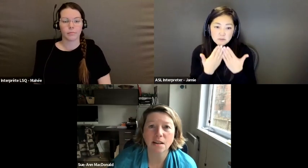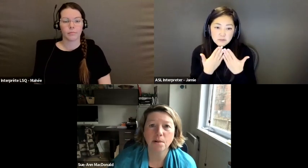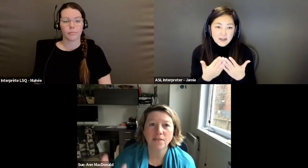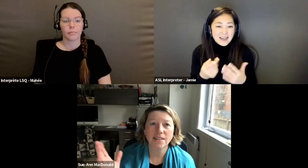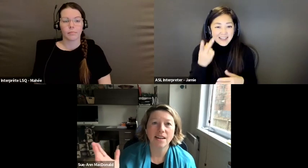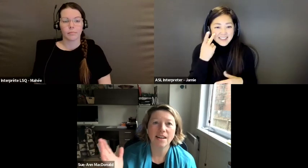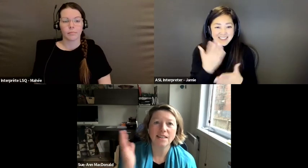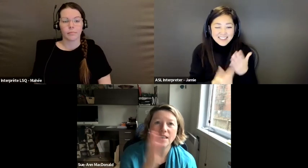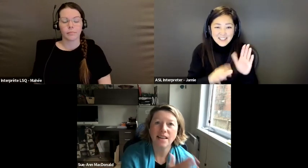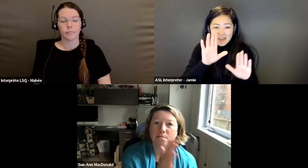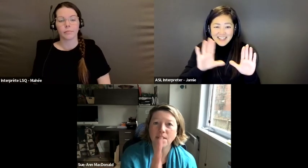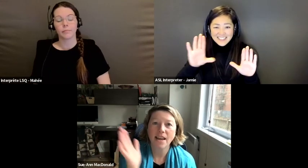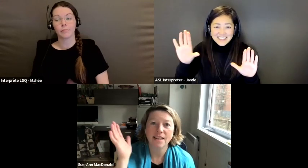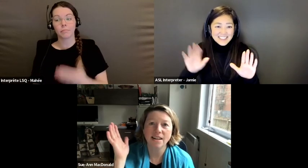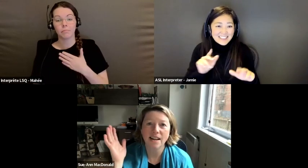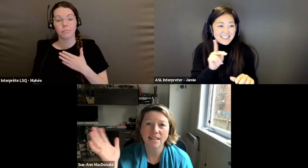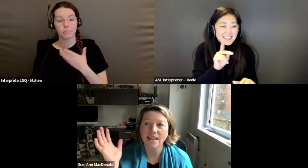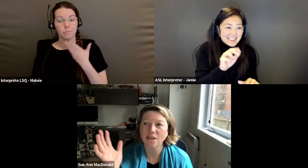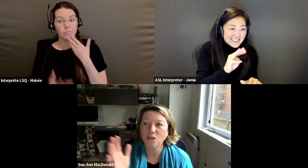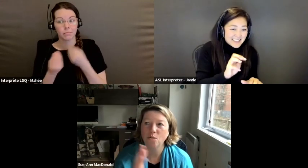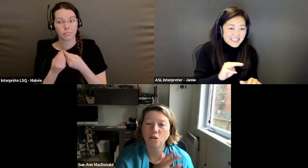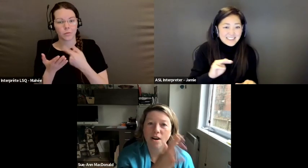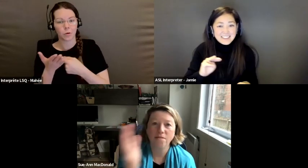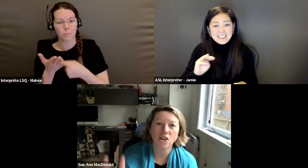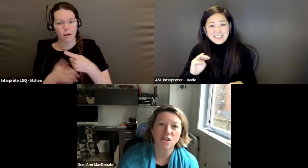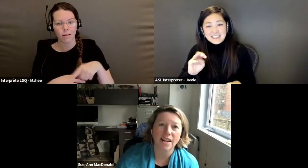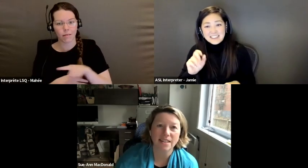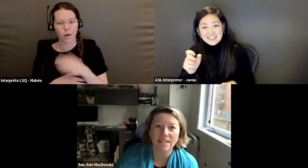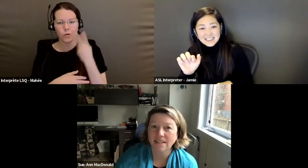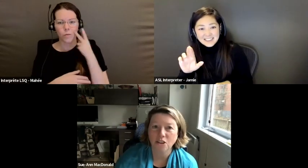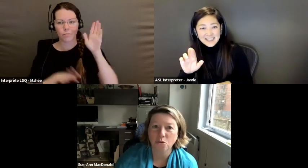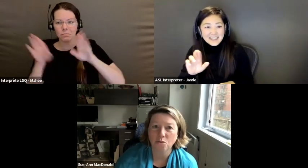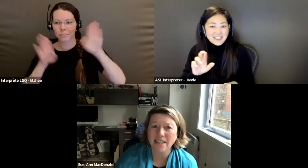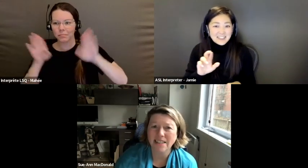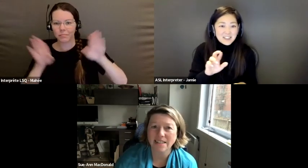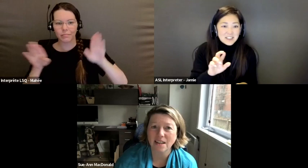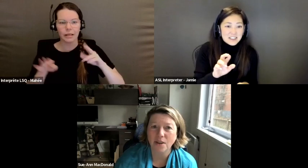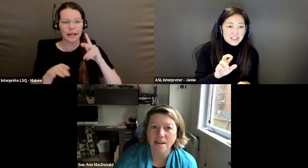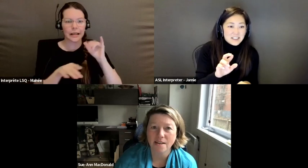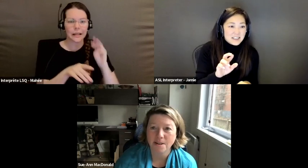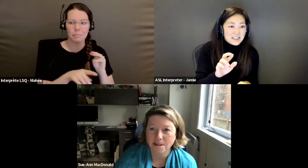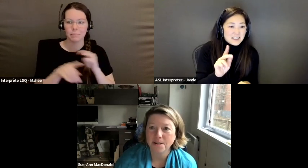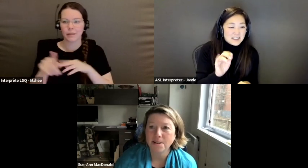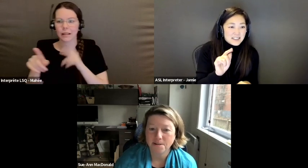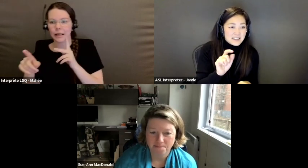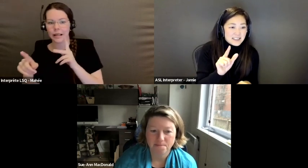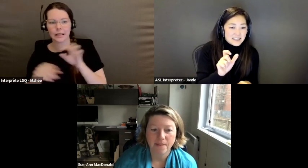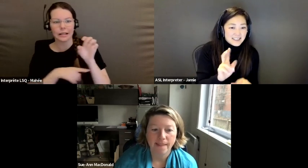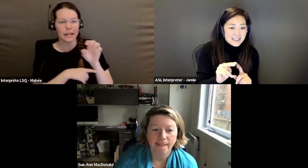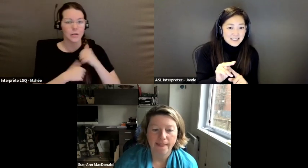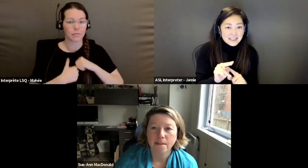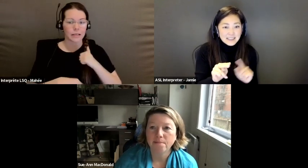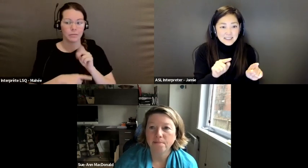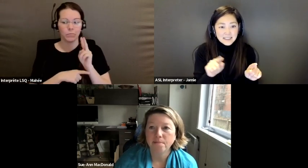bunch of hands up all of a sudden. I see Kim, Caitlin, Esther. So we'll try and finish in the next 2 or 3 minutes. Is that okay?